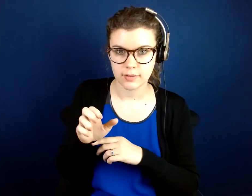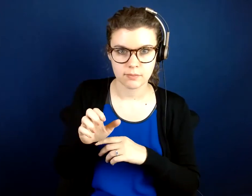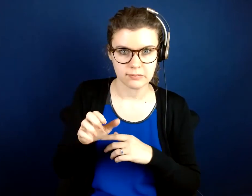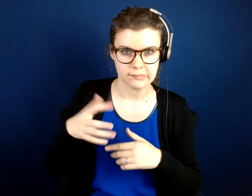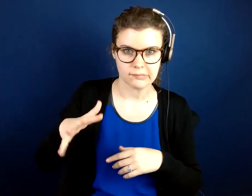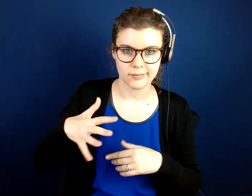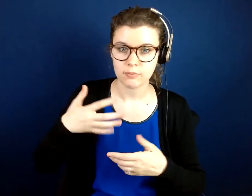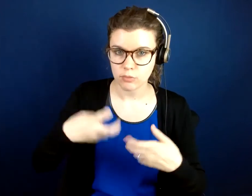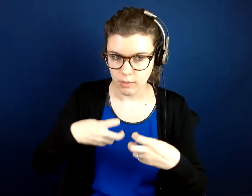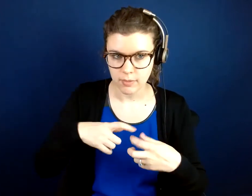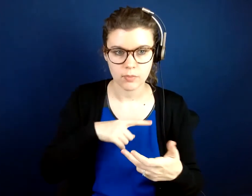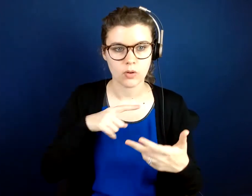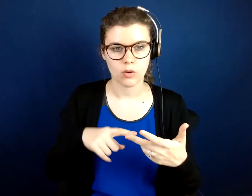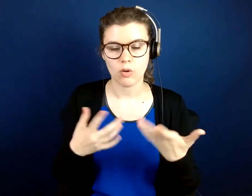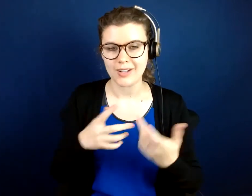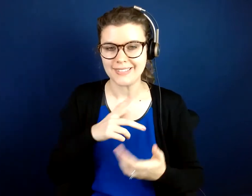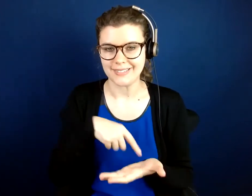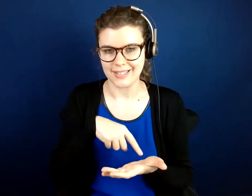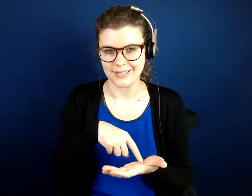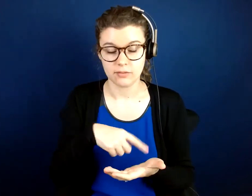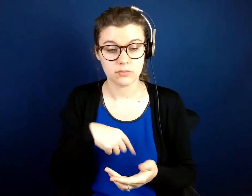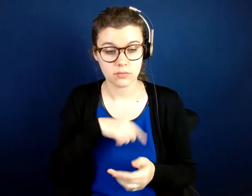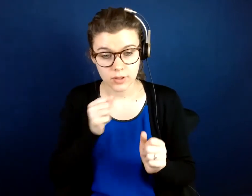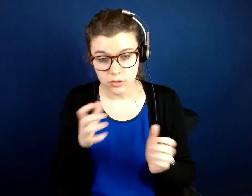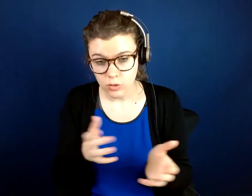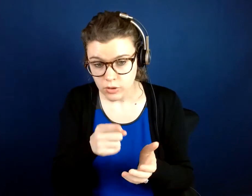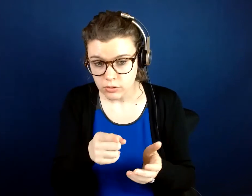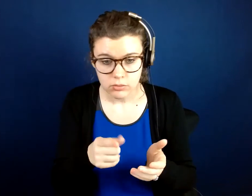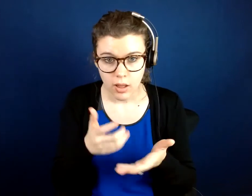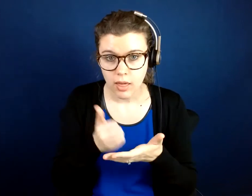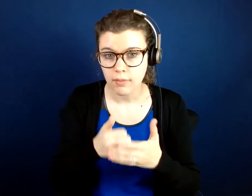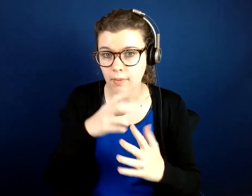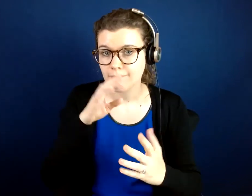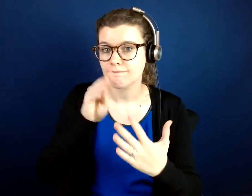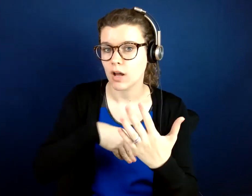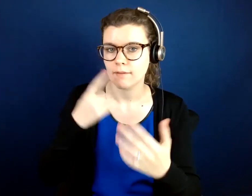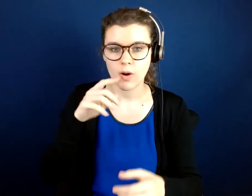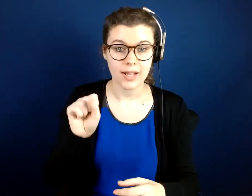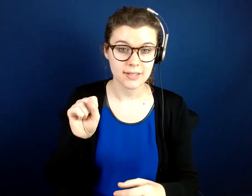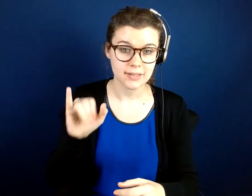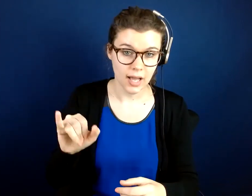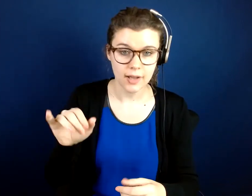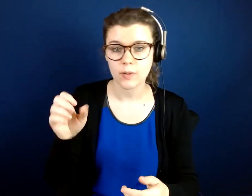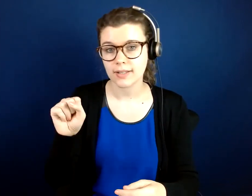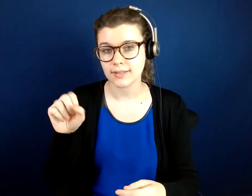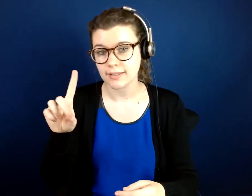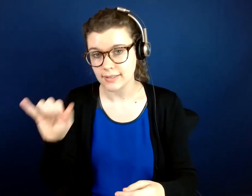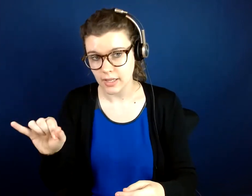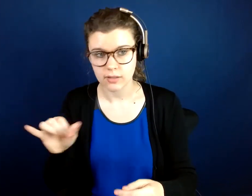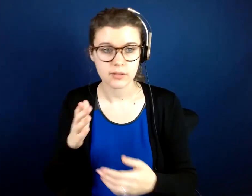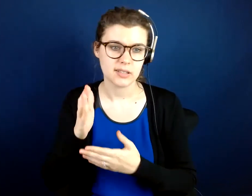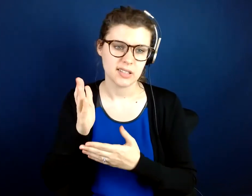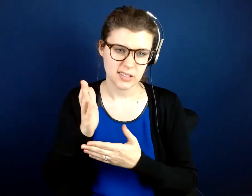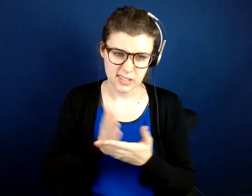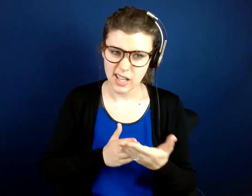can assist the consumer with applying for the SSI or SSDI. Some in the facilities cannot work anymore. However,